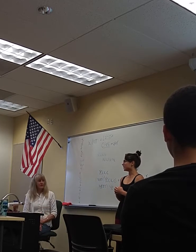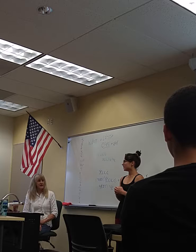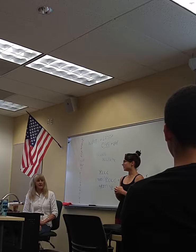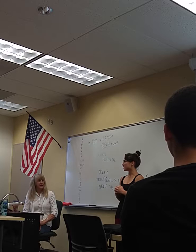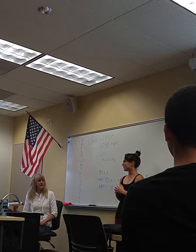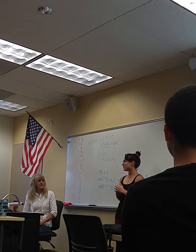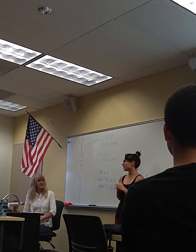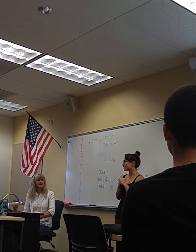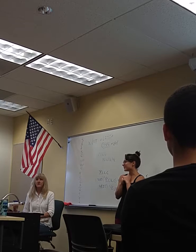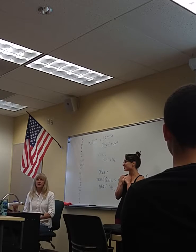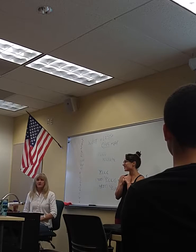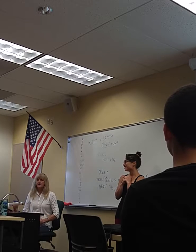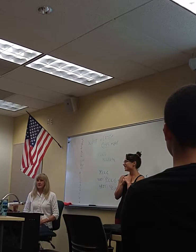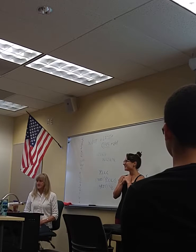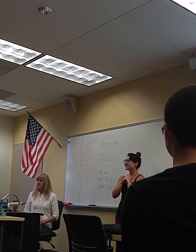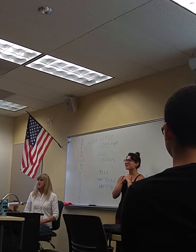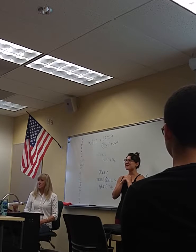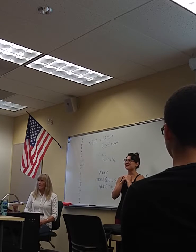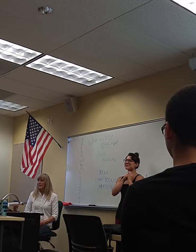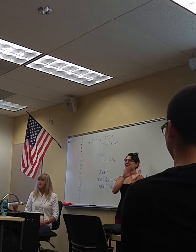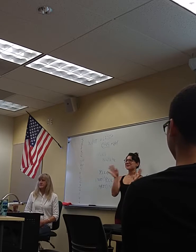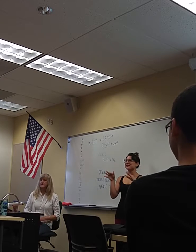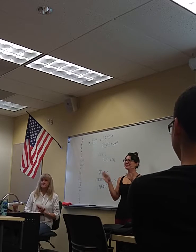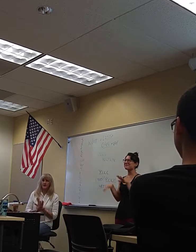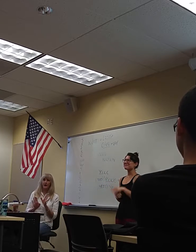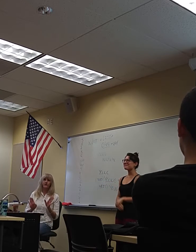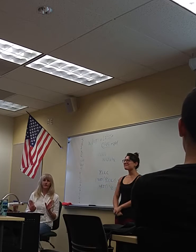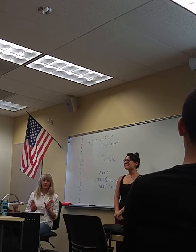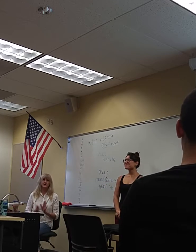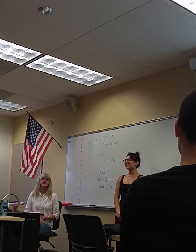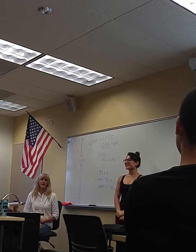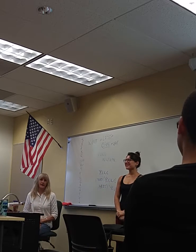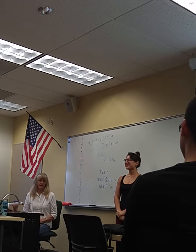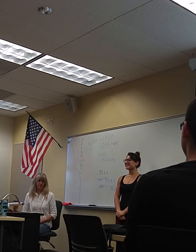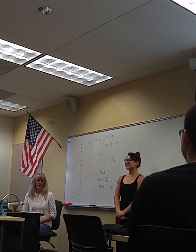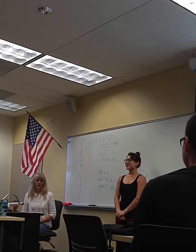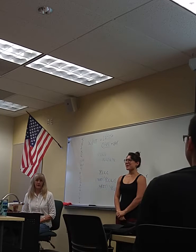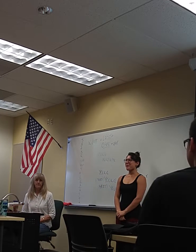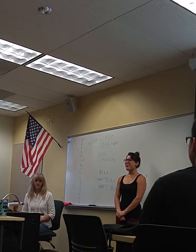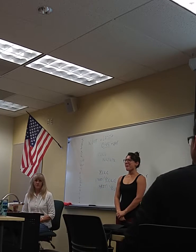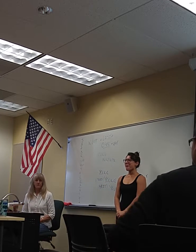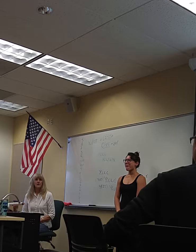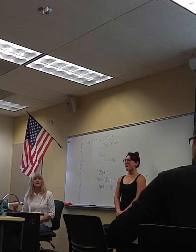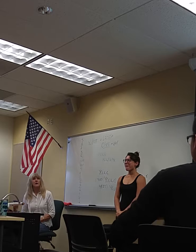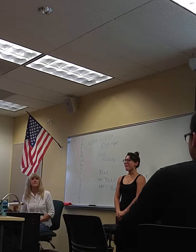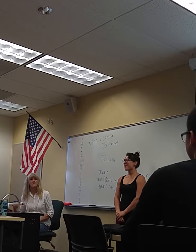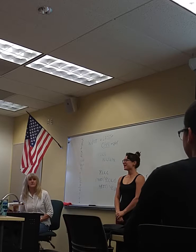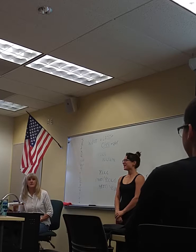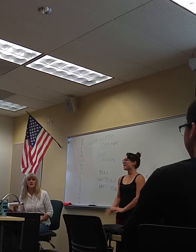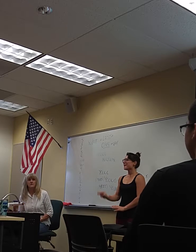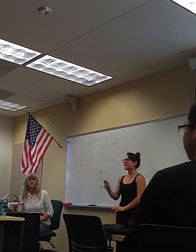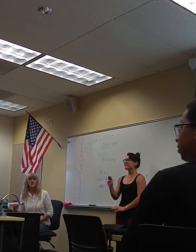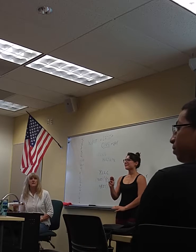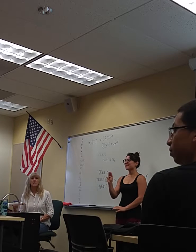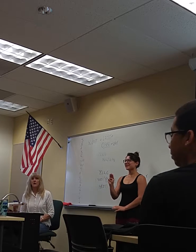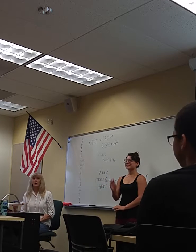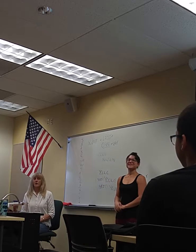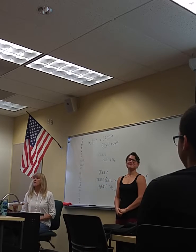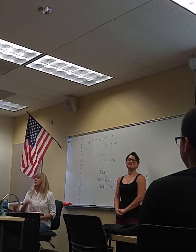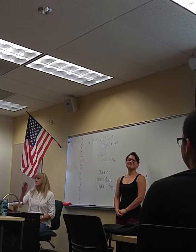them any ideas. Oh, okay, sorry. Yes, you all get to decide your sign, okay? I'm sorry, Tina. No. Okay.